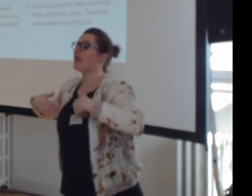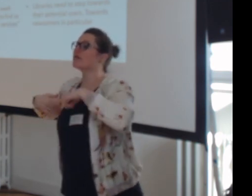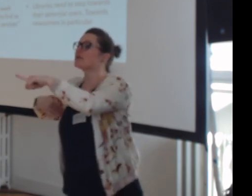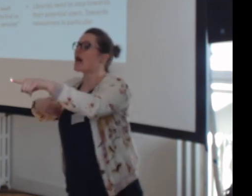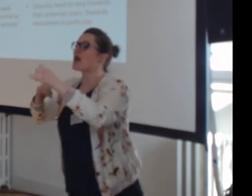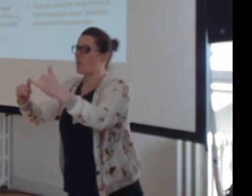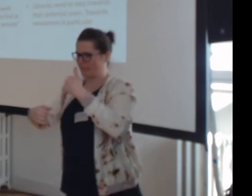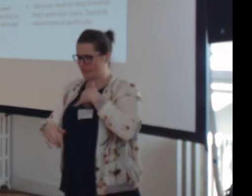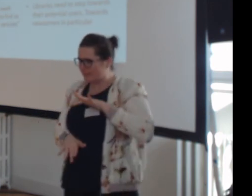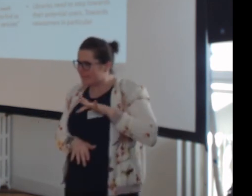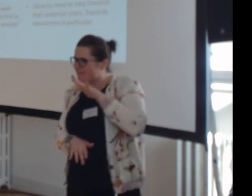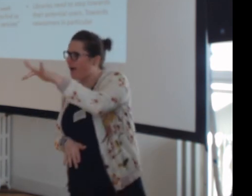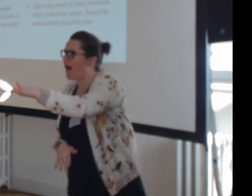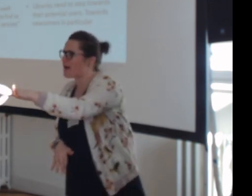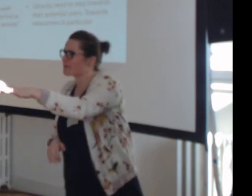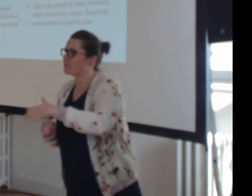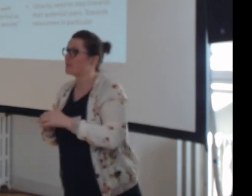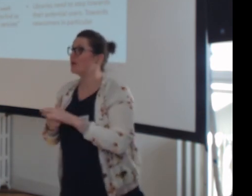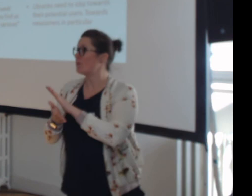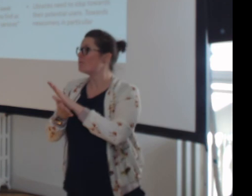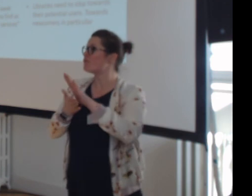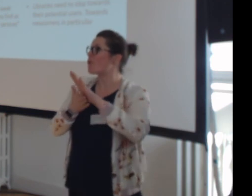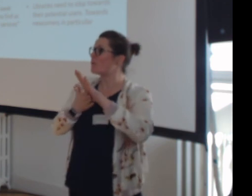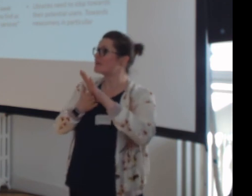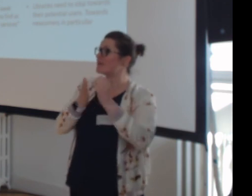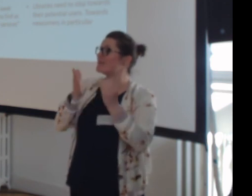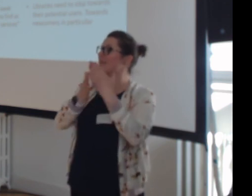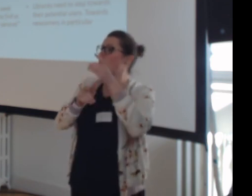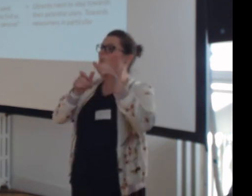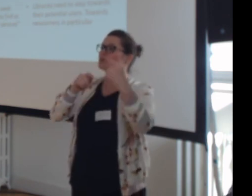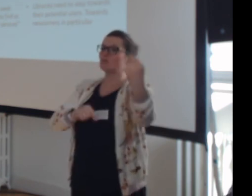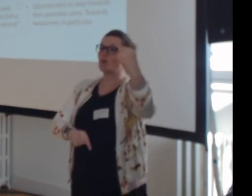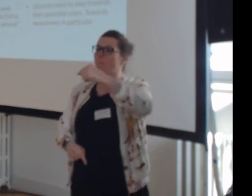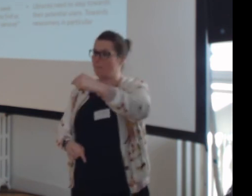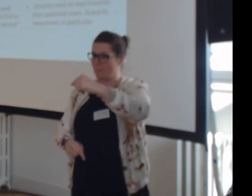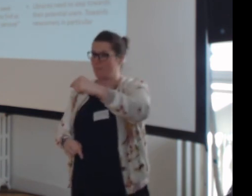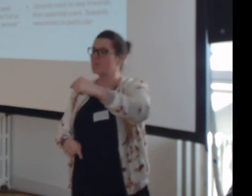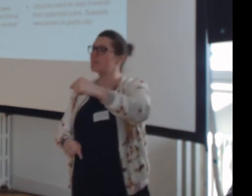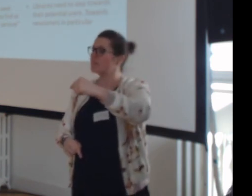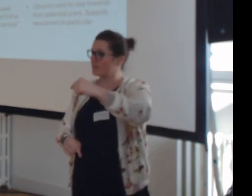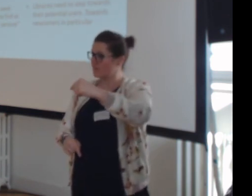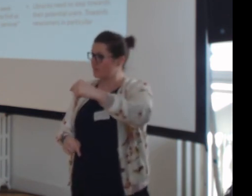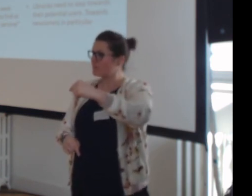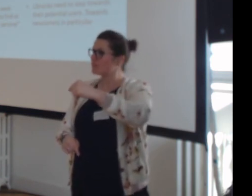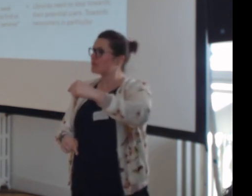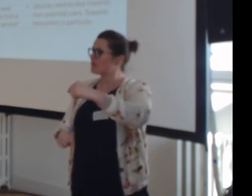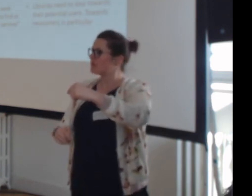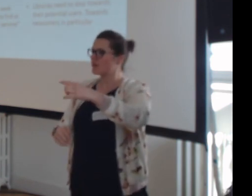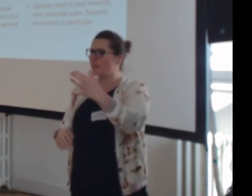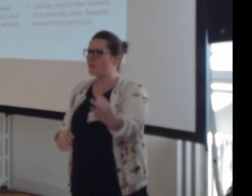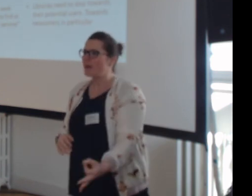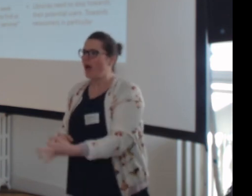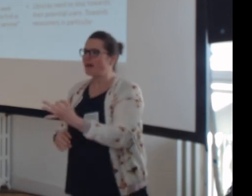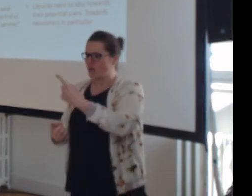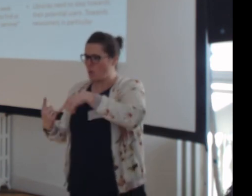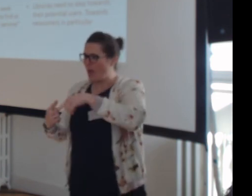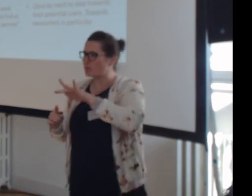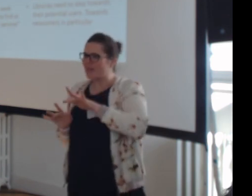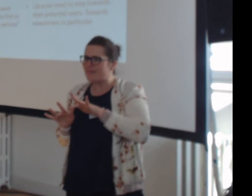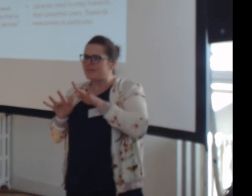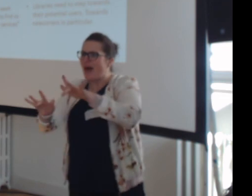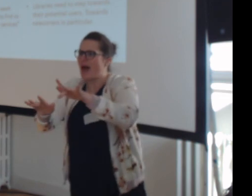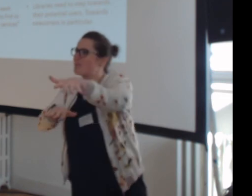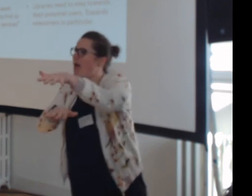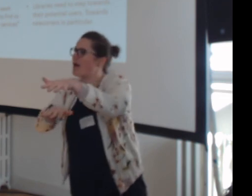the context of newcomers, which is the topic of this lecture, well, I think it is extremely important that we go to